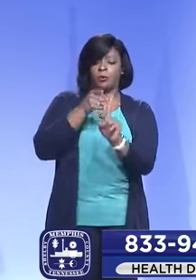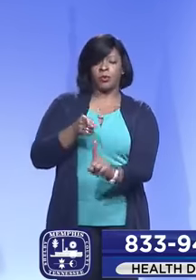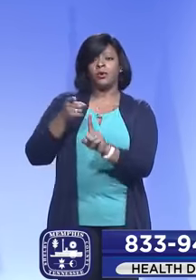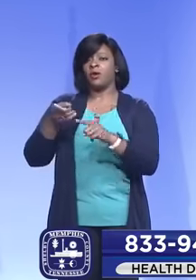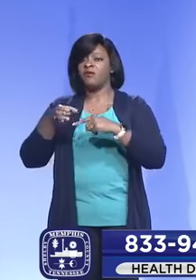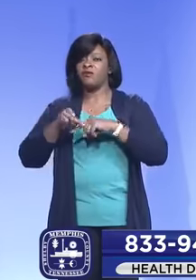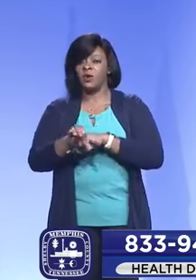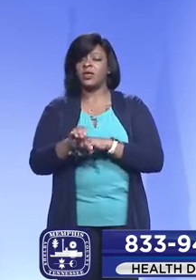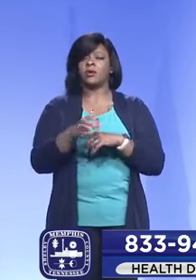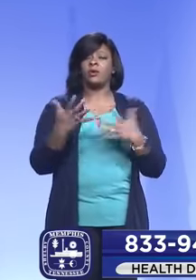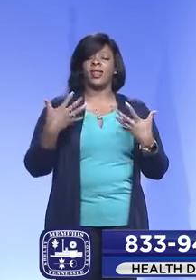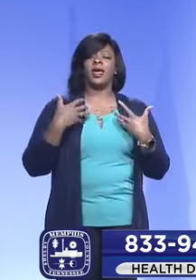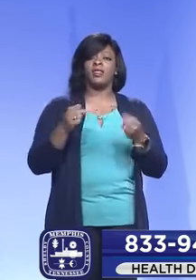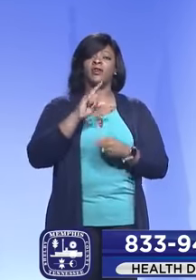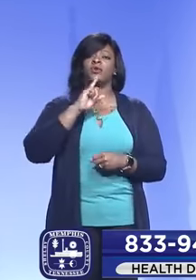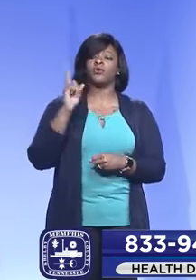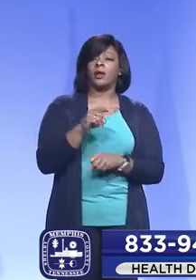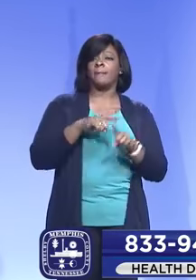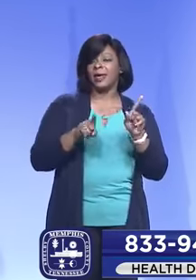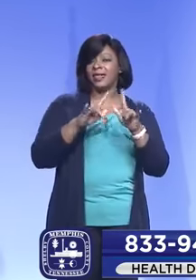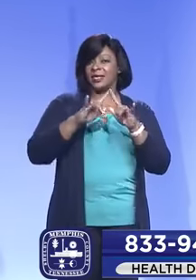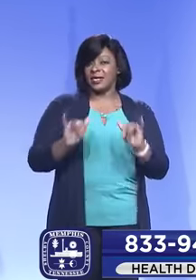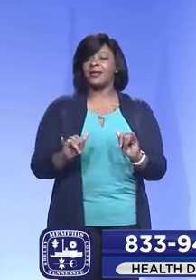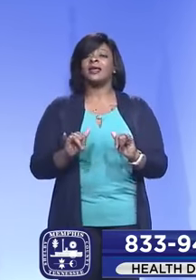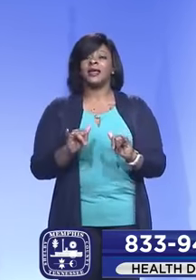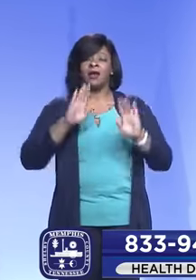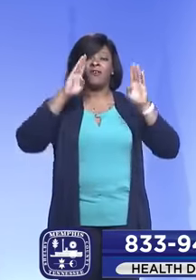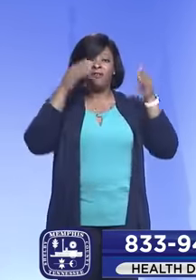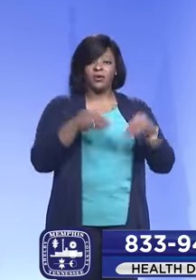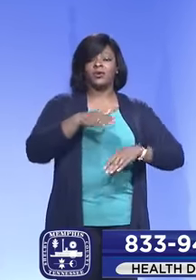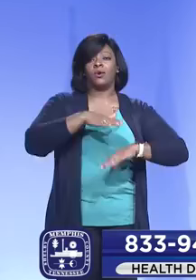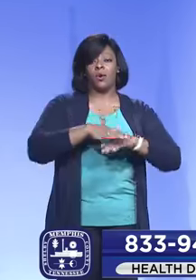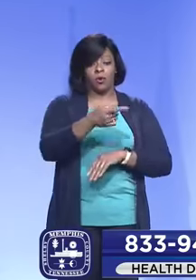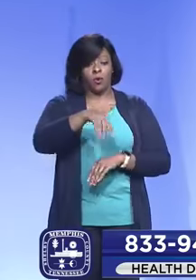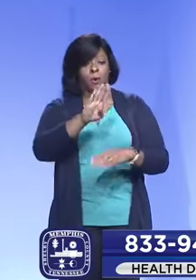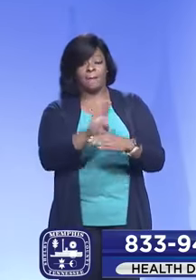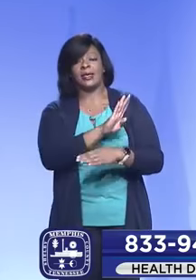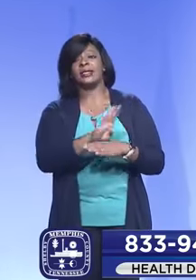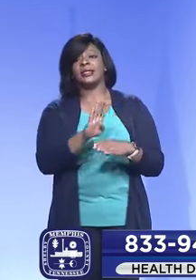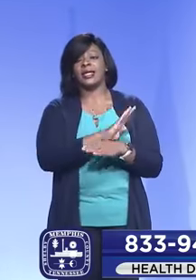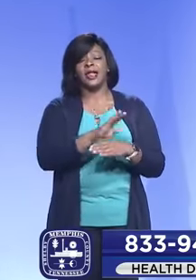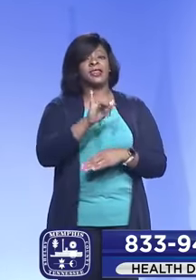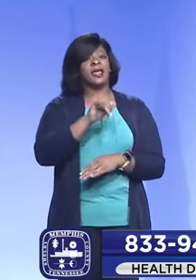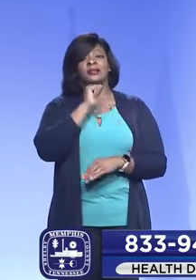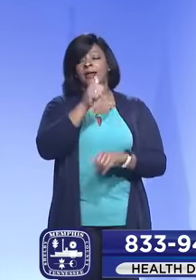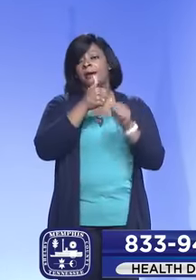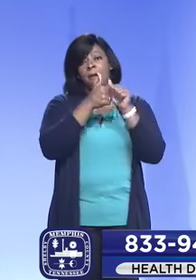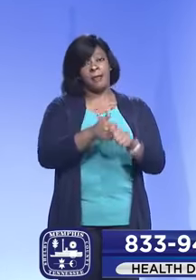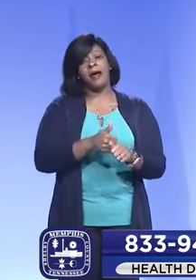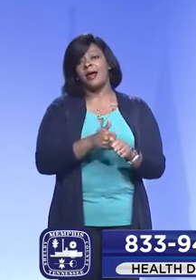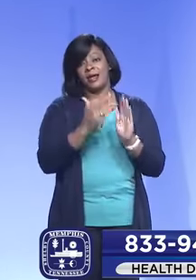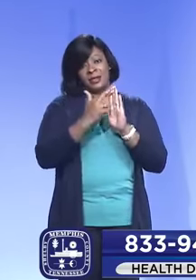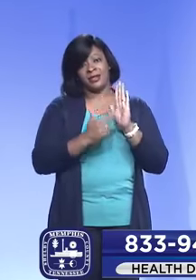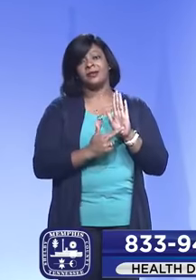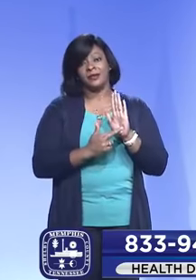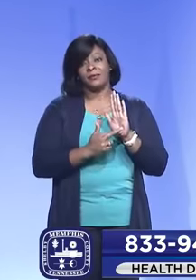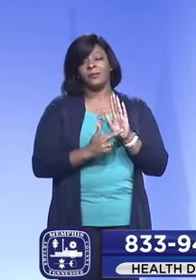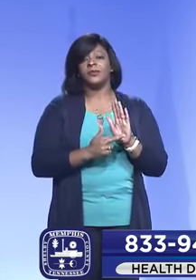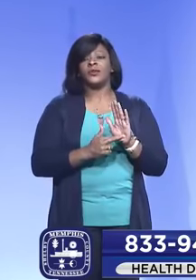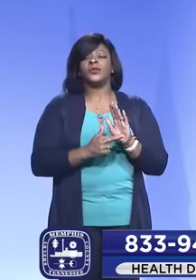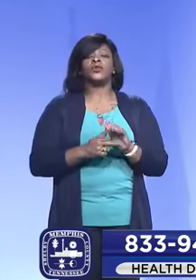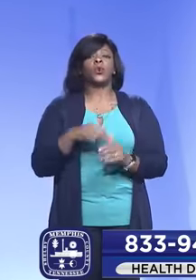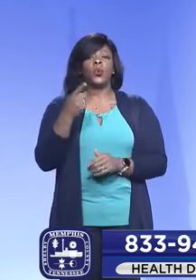enforcing the health directive, but specifically focusing on those businesses that are non-compliant.